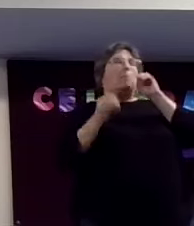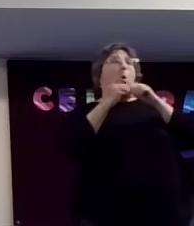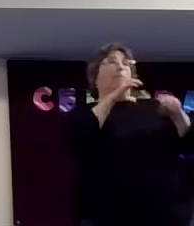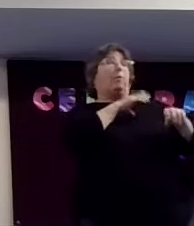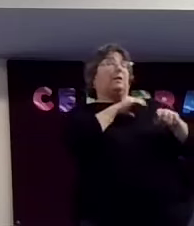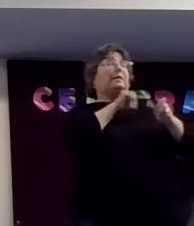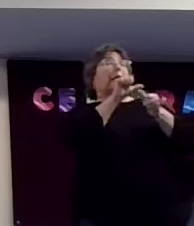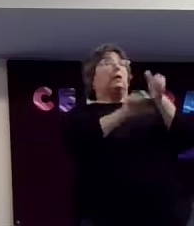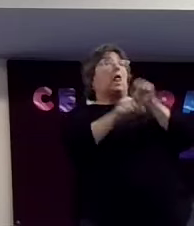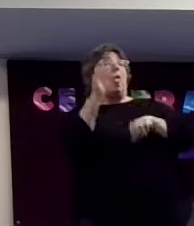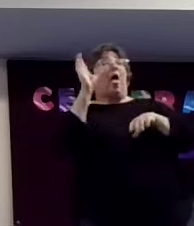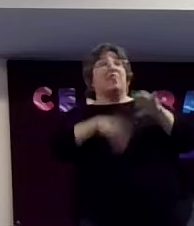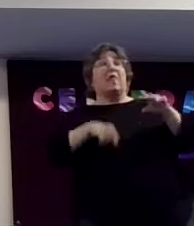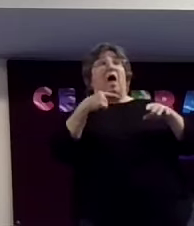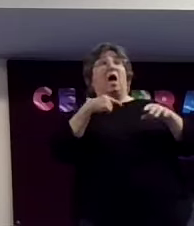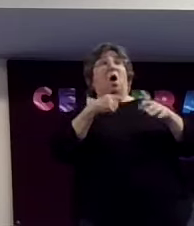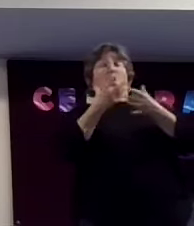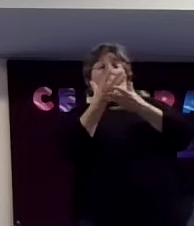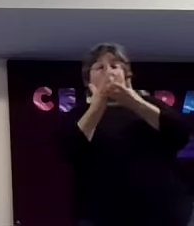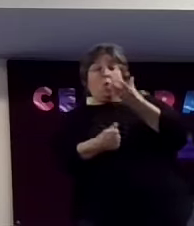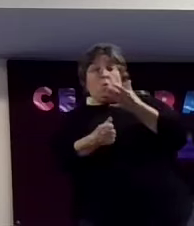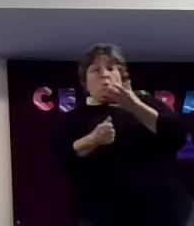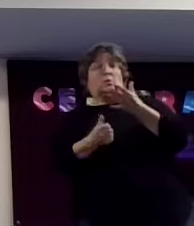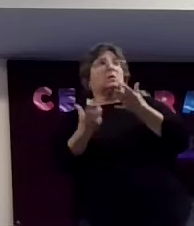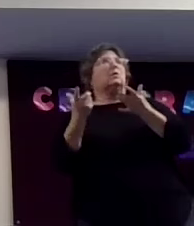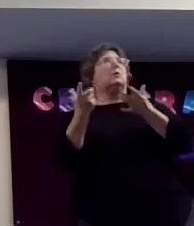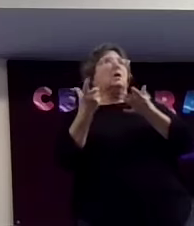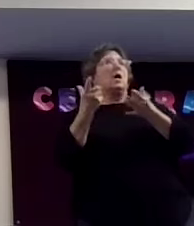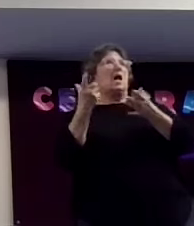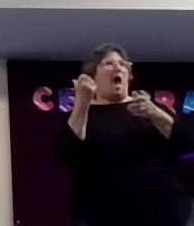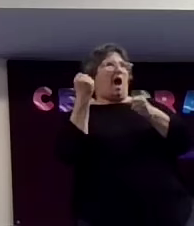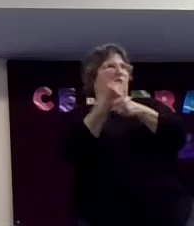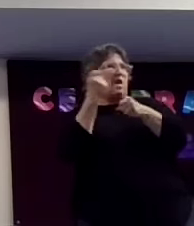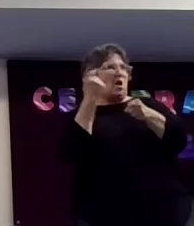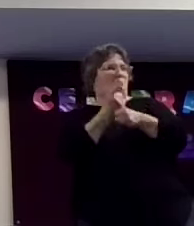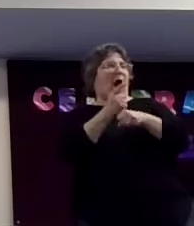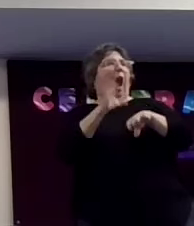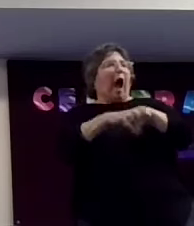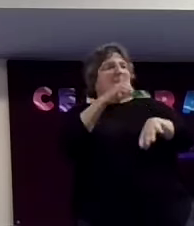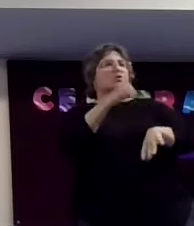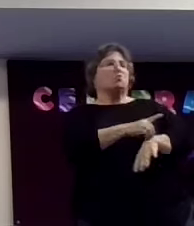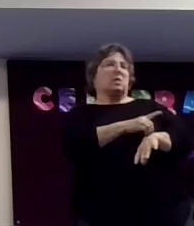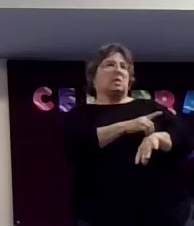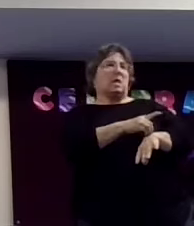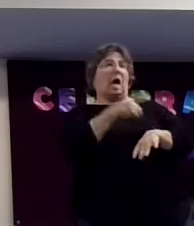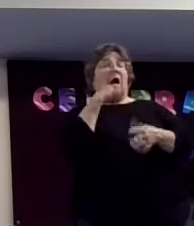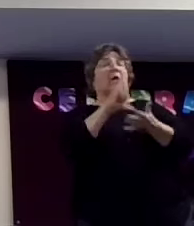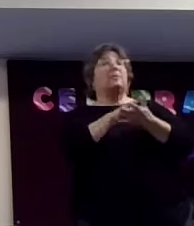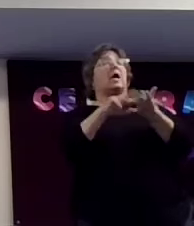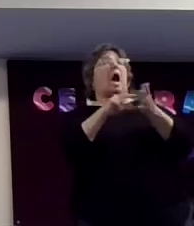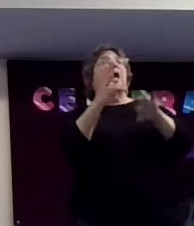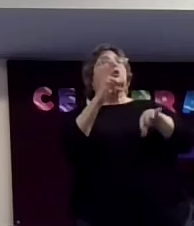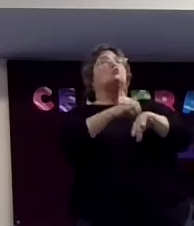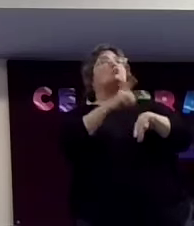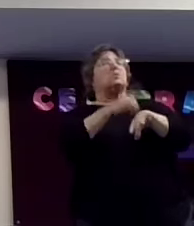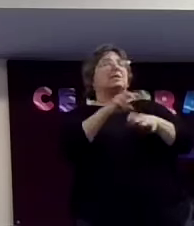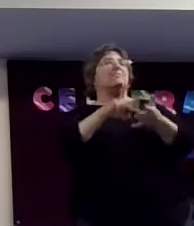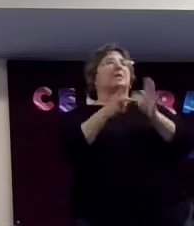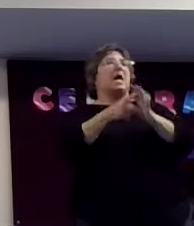police officers commit suicide than we lose in the course of a year on duty. And when I say on